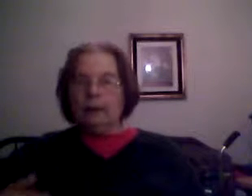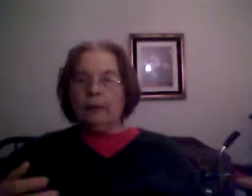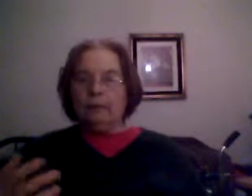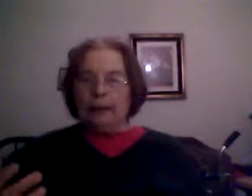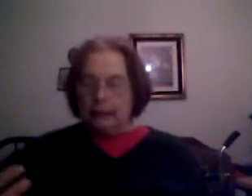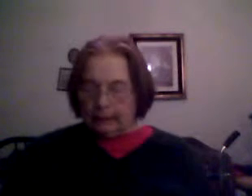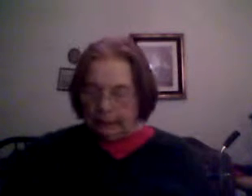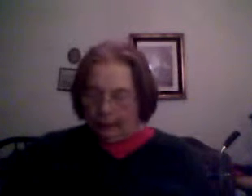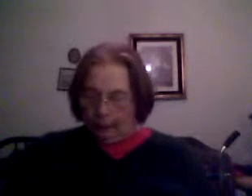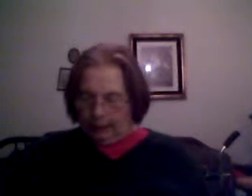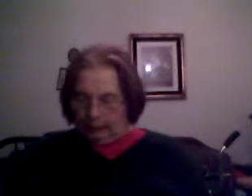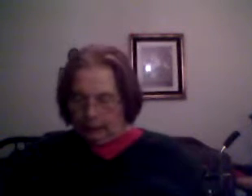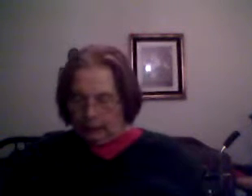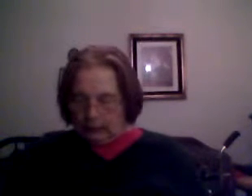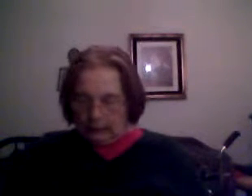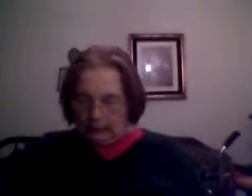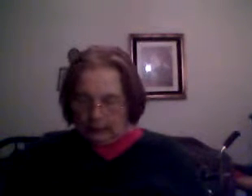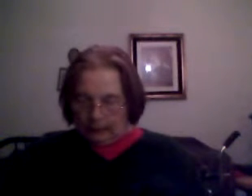The basic sequence